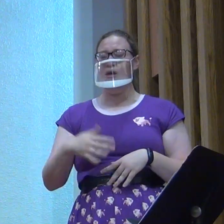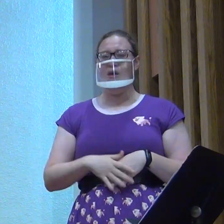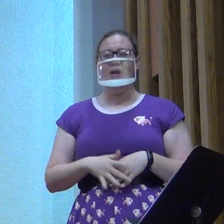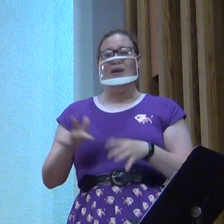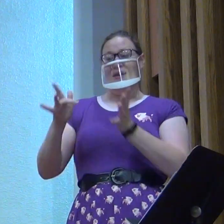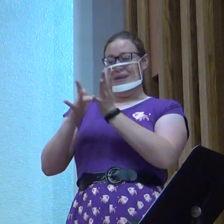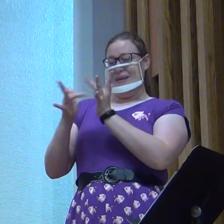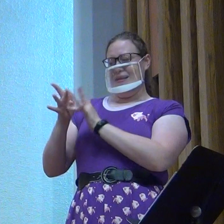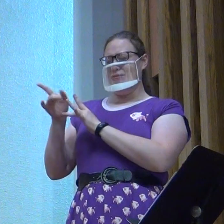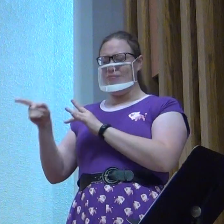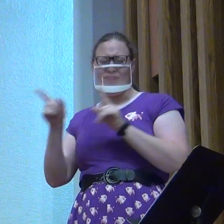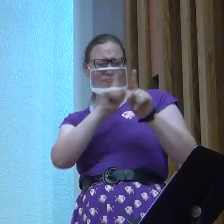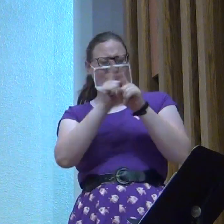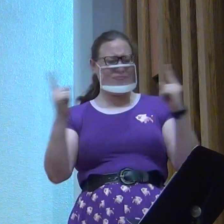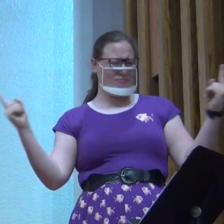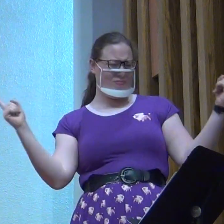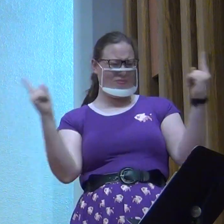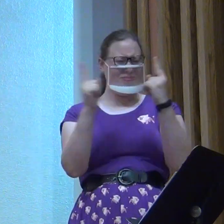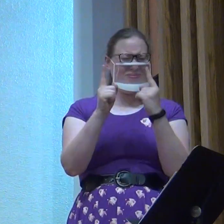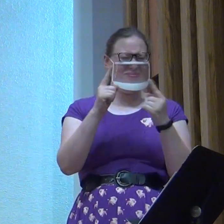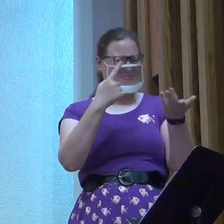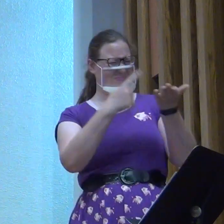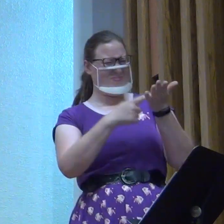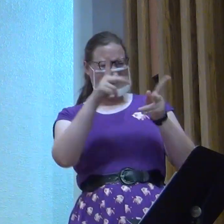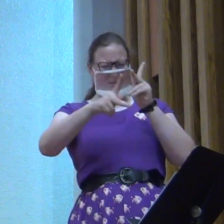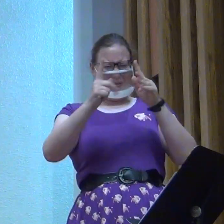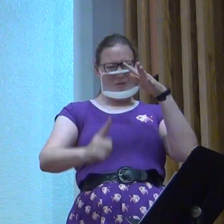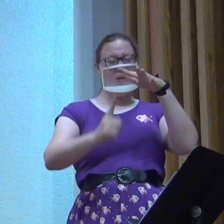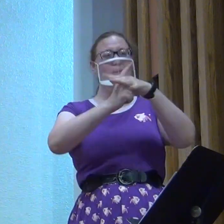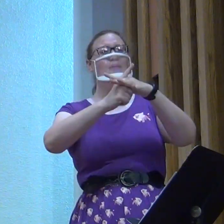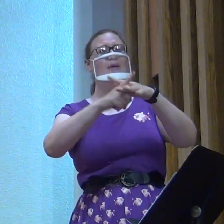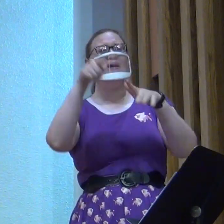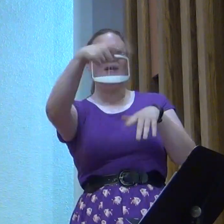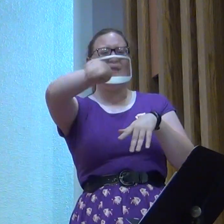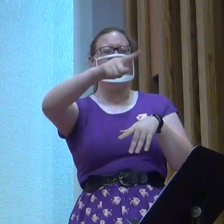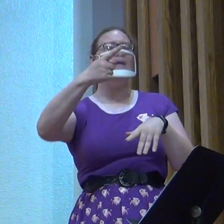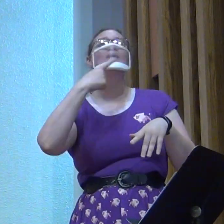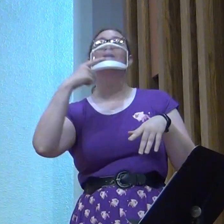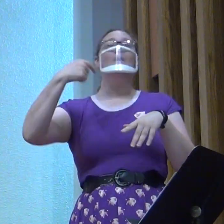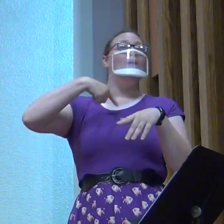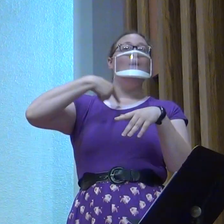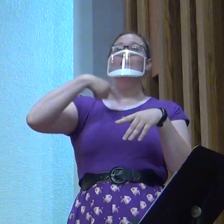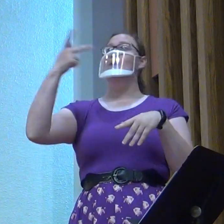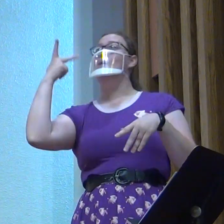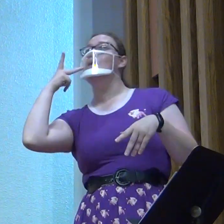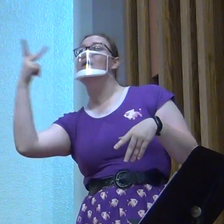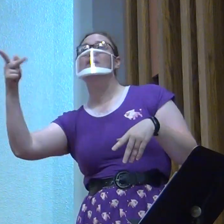Jesus told his disciples not to pay attention to people who claim to see the kingdom in